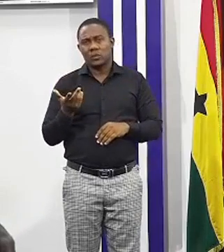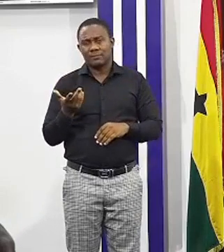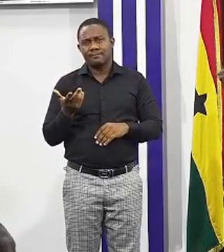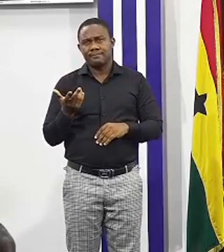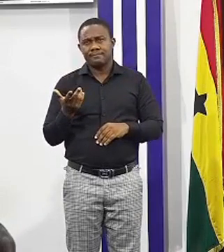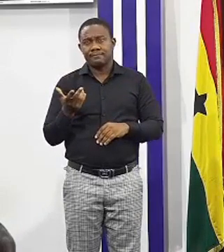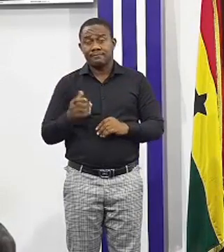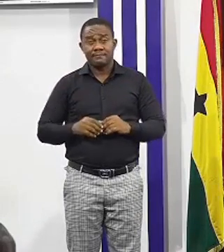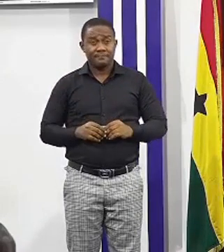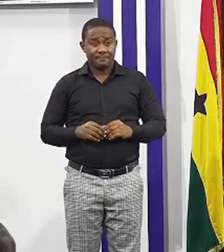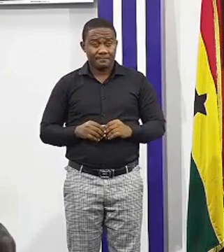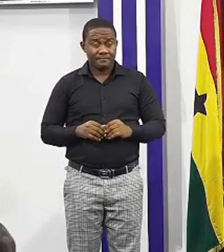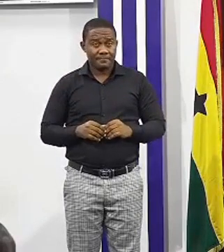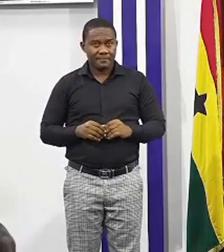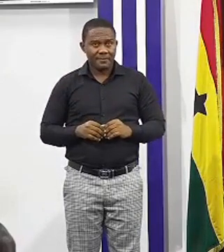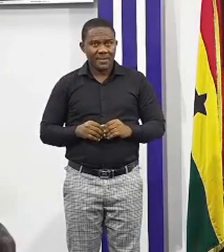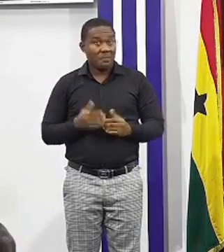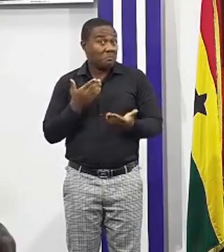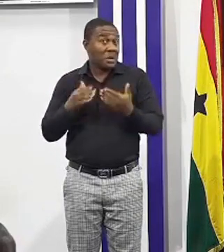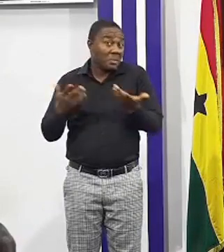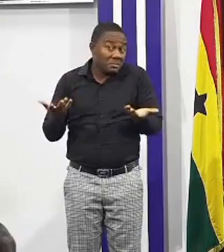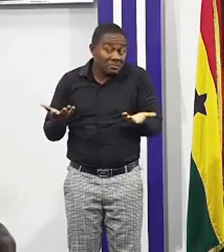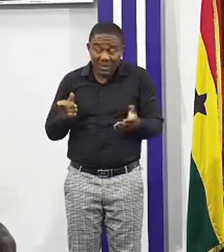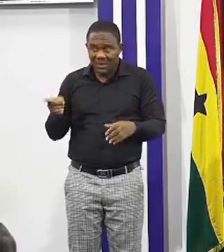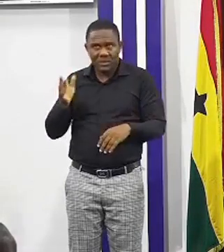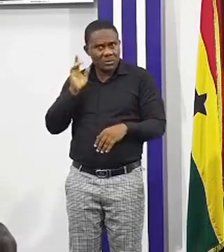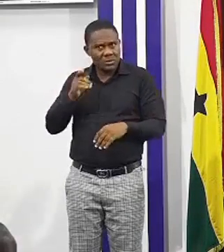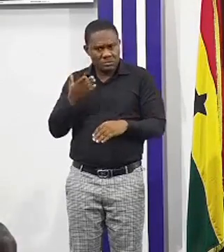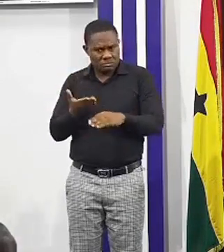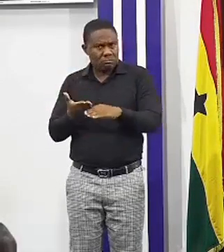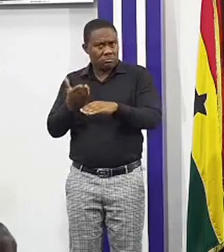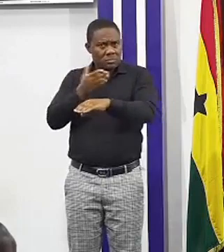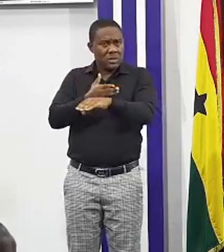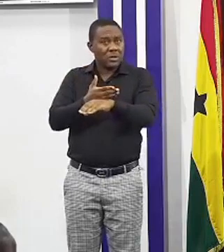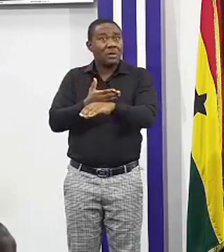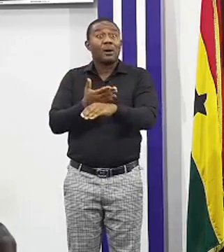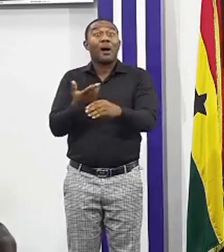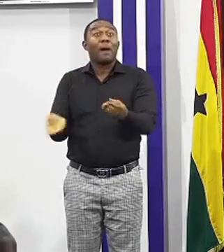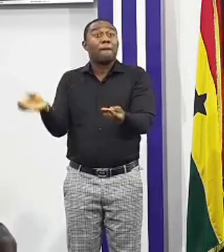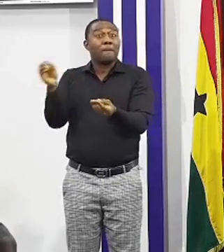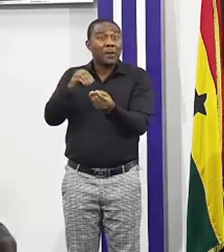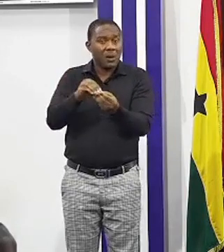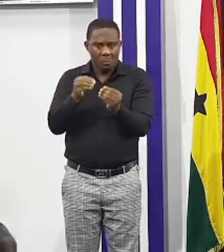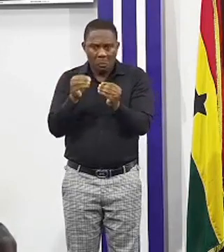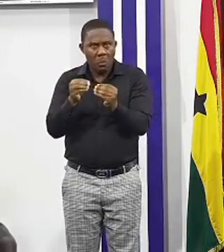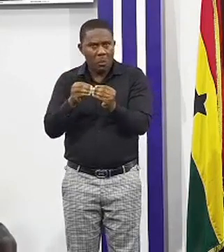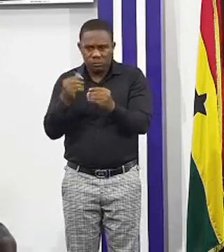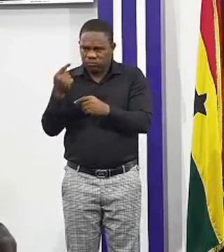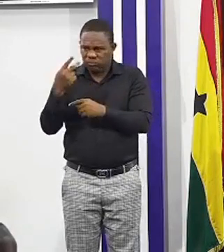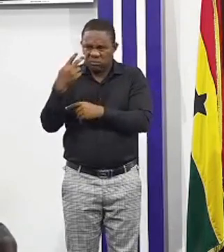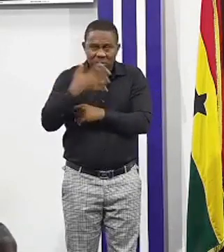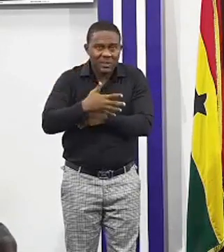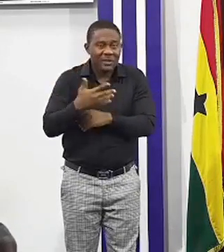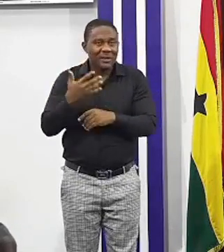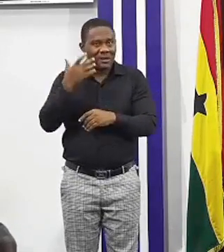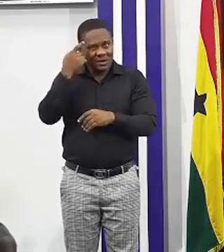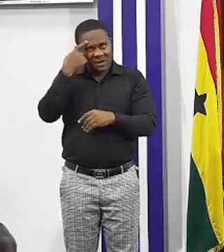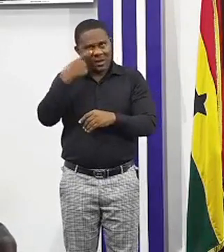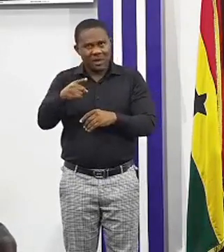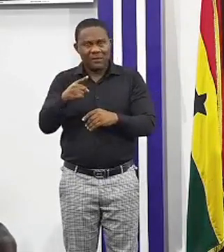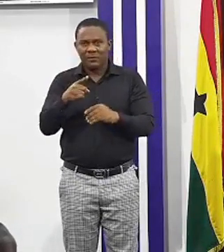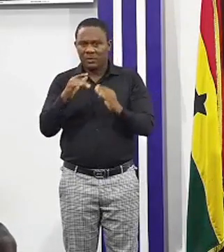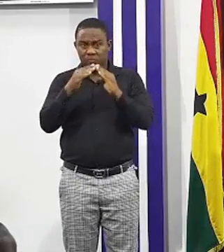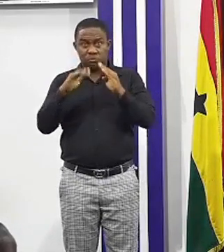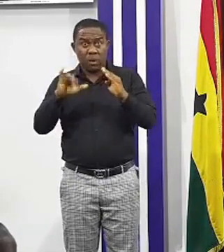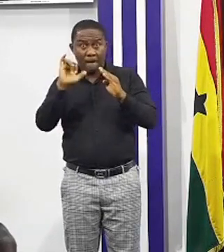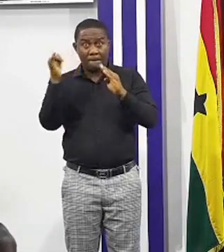goes higher, then maybe he should even extend the lockdown or lockdown some more. He explained clearly that he was imposing these restrictions to